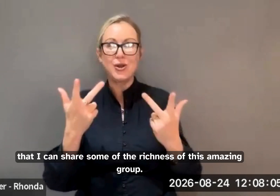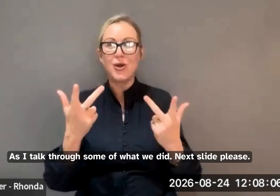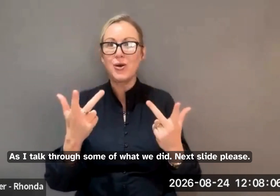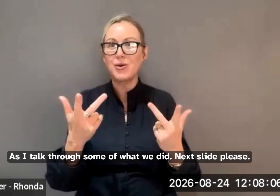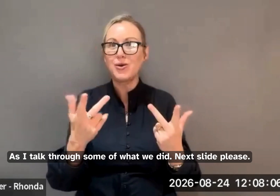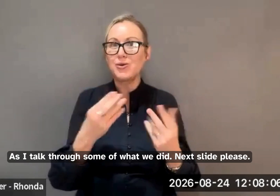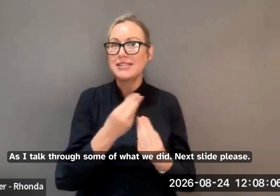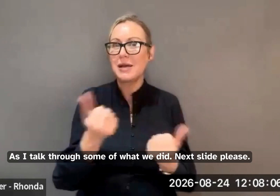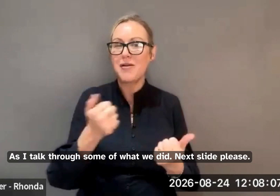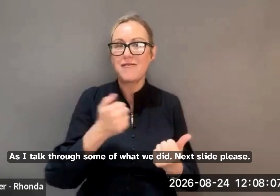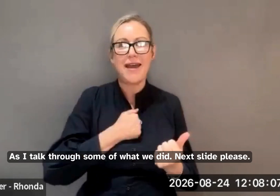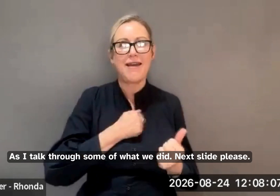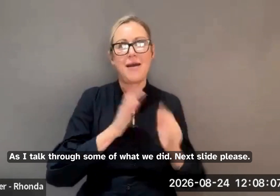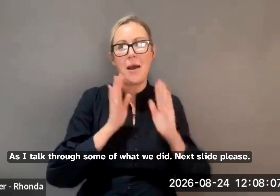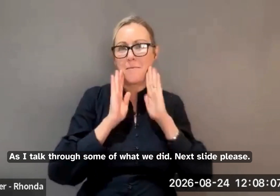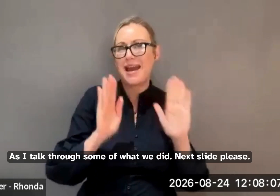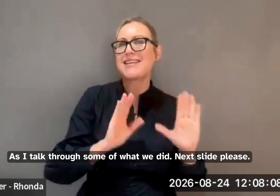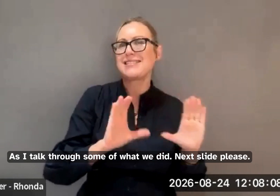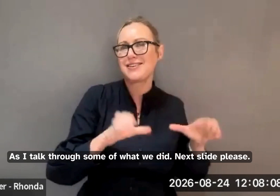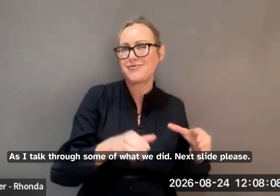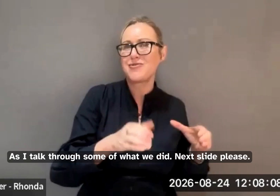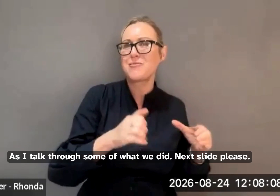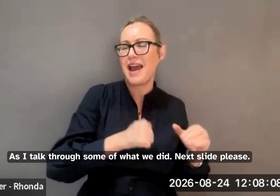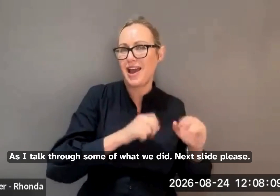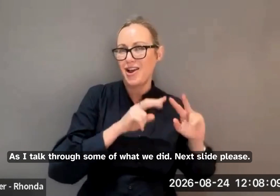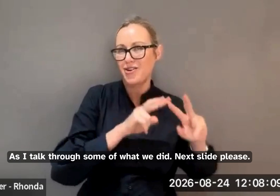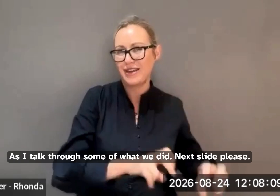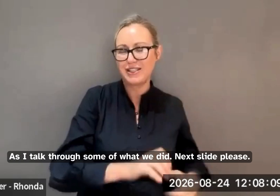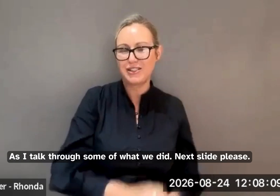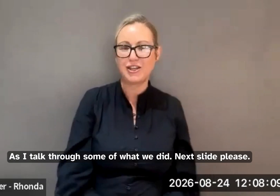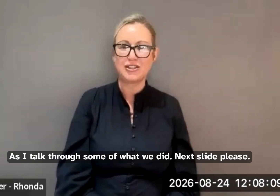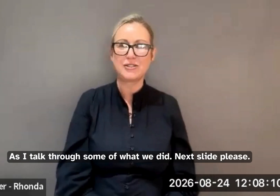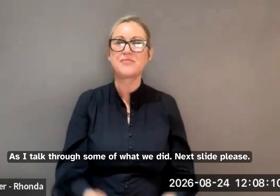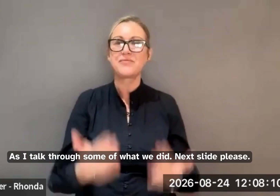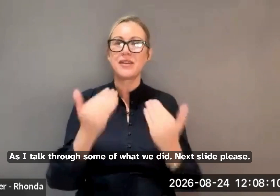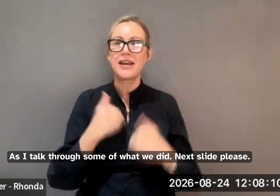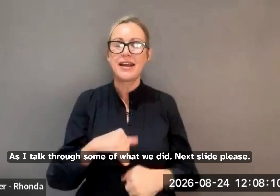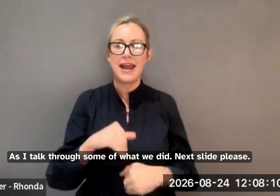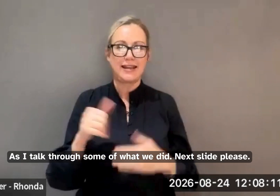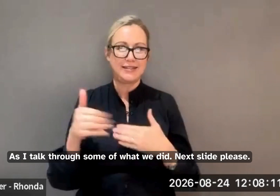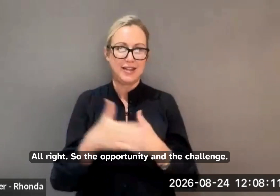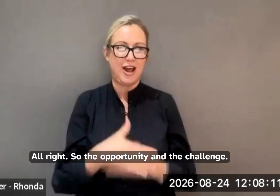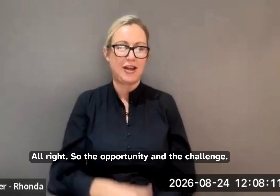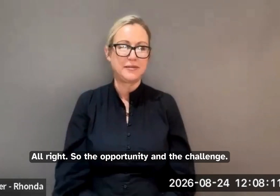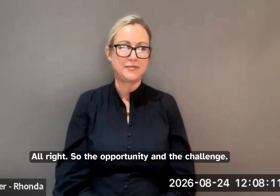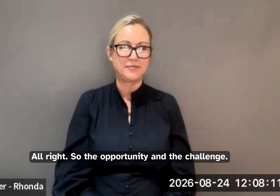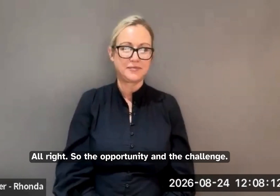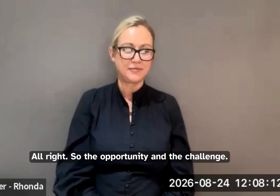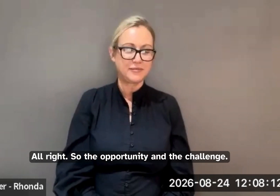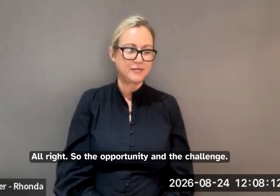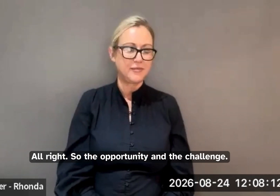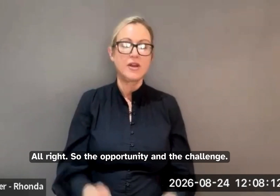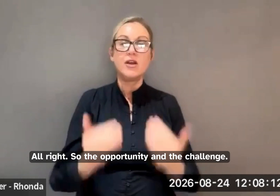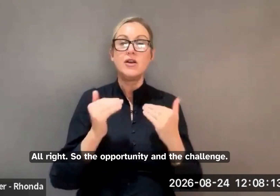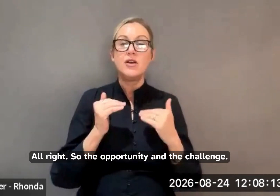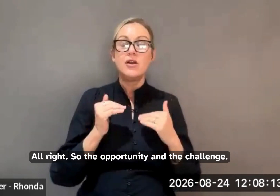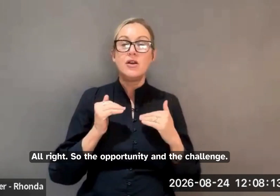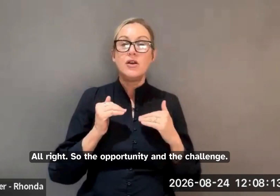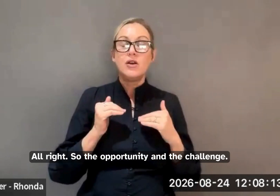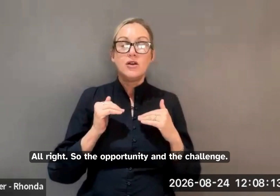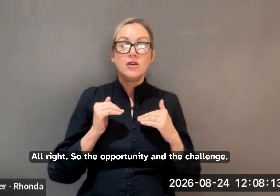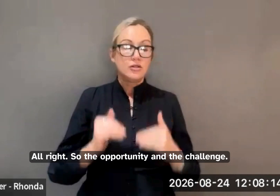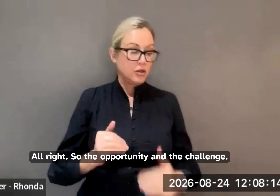group as I talk through some of what we did. Next slide, please. All right, so